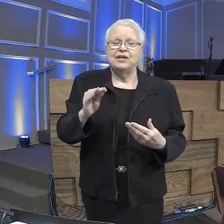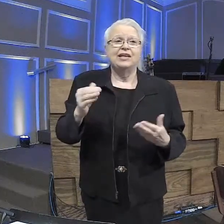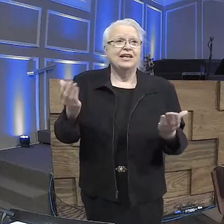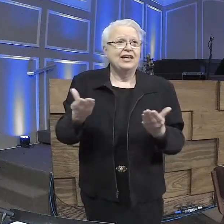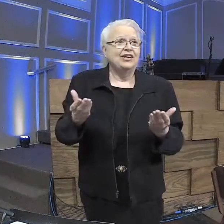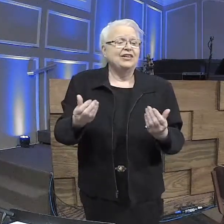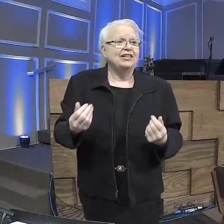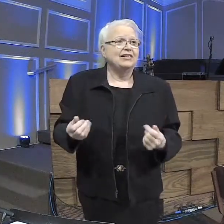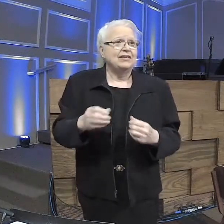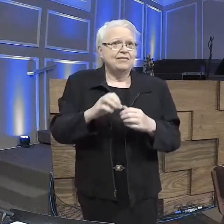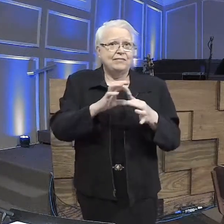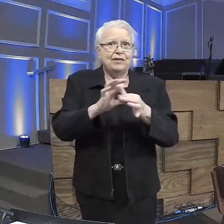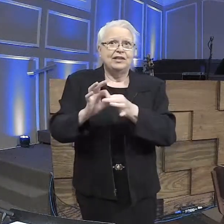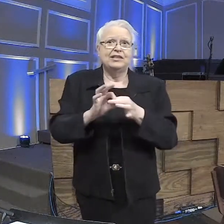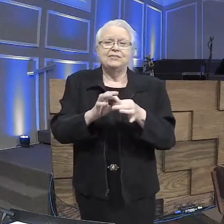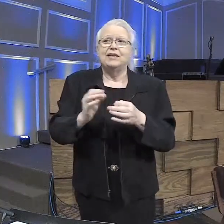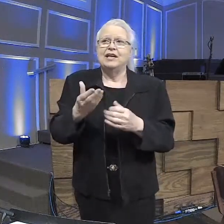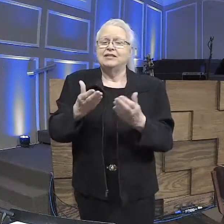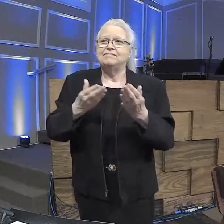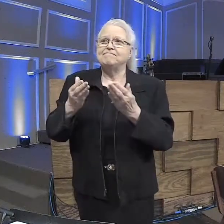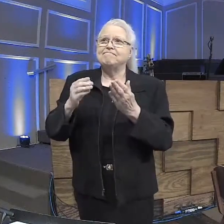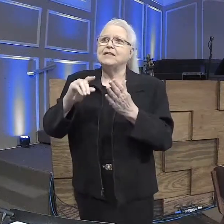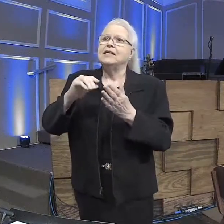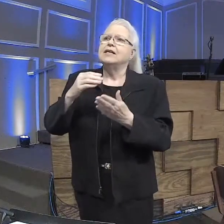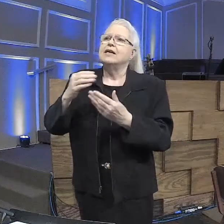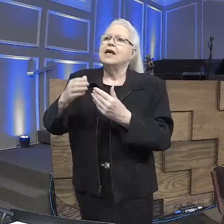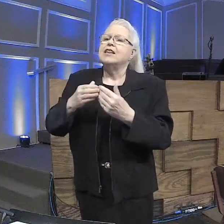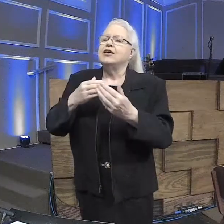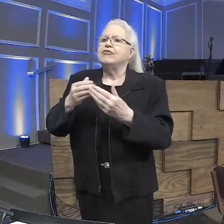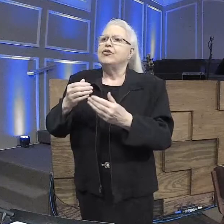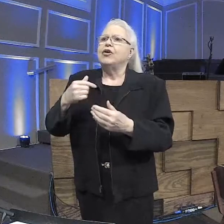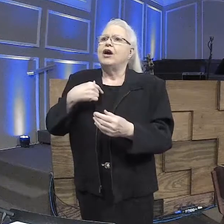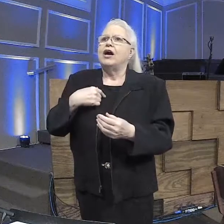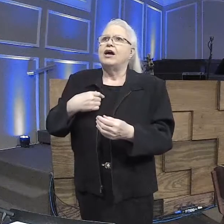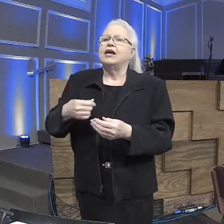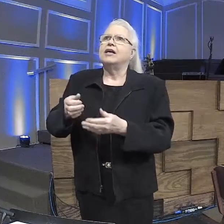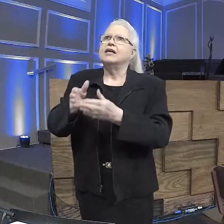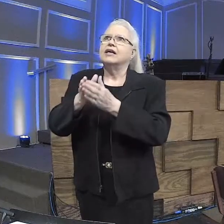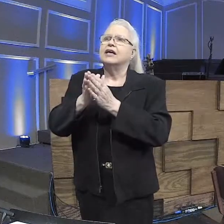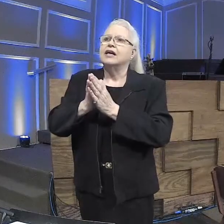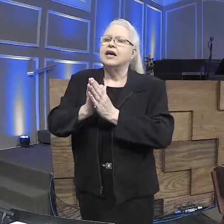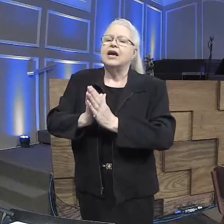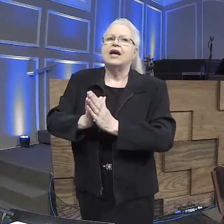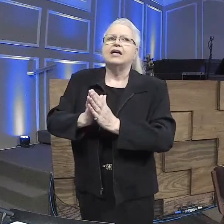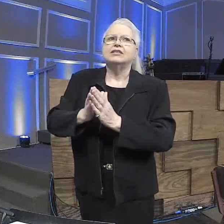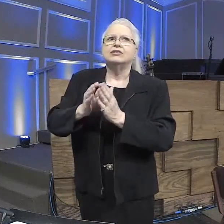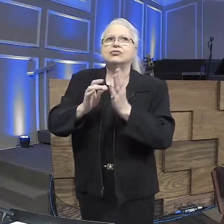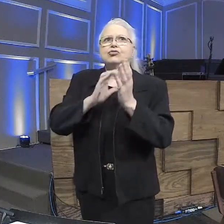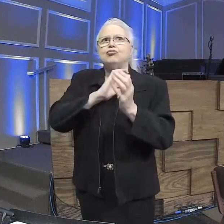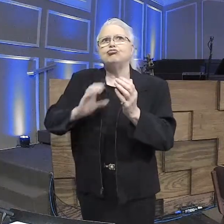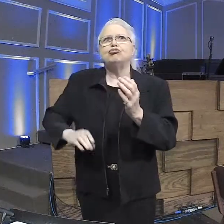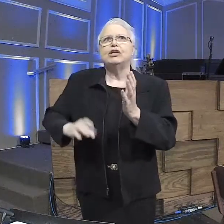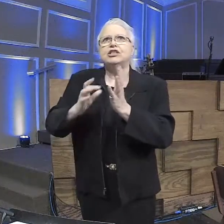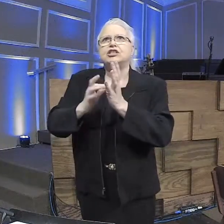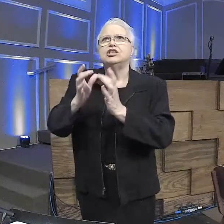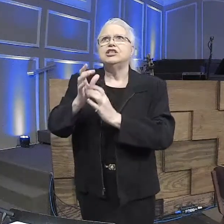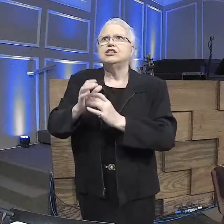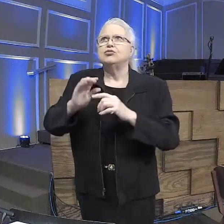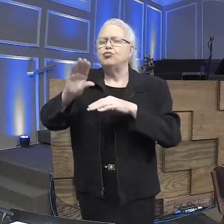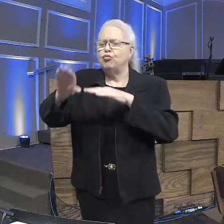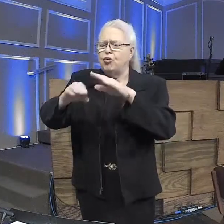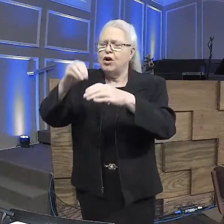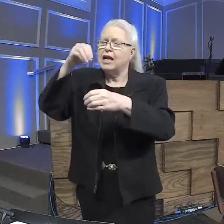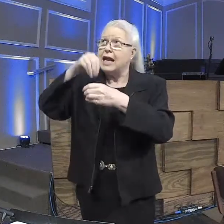today. Beginning in verse 6, "As you therefore have received Christ Jesus the Lord, so walk in him, rooted and built up in him, established in the